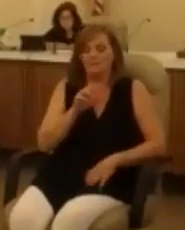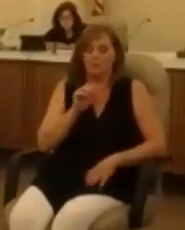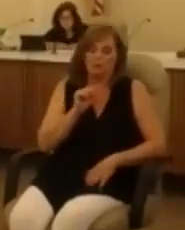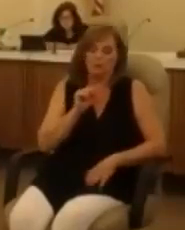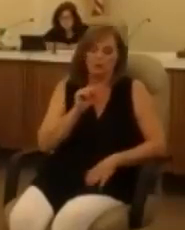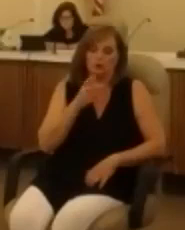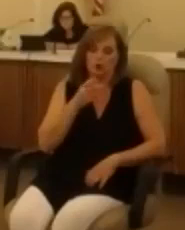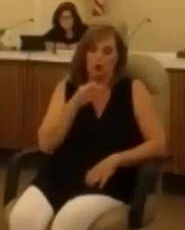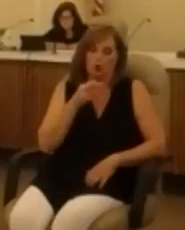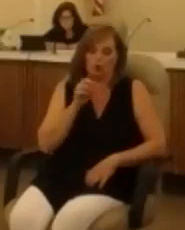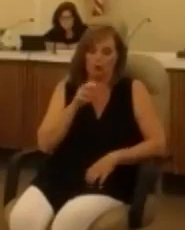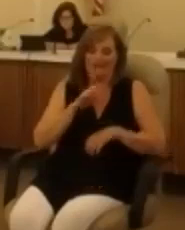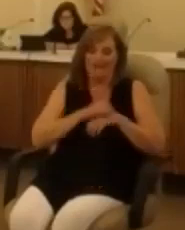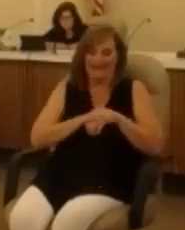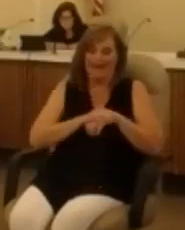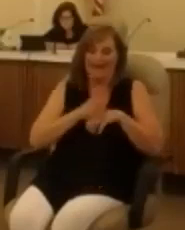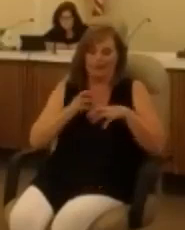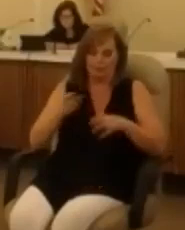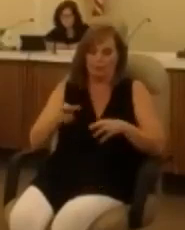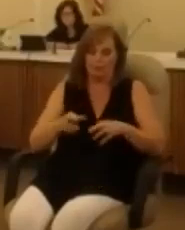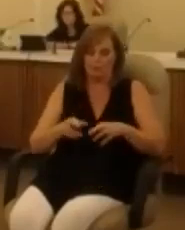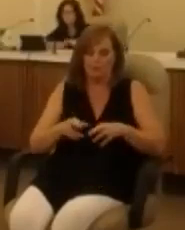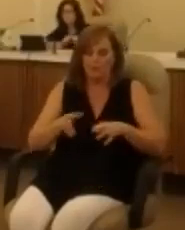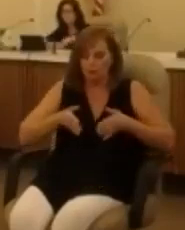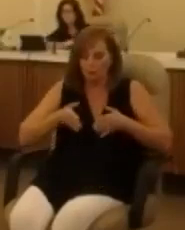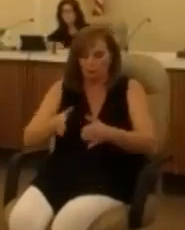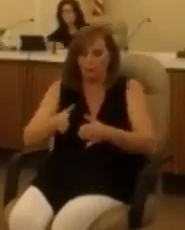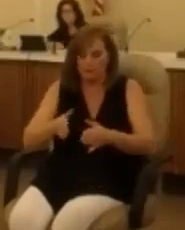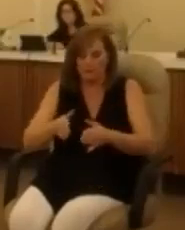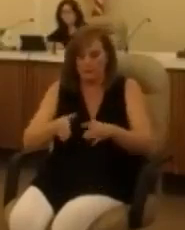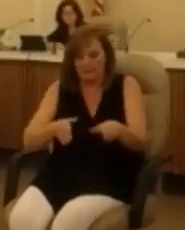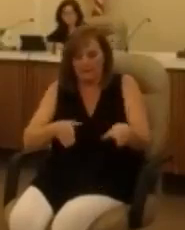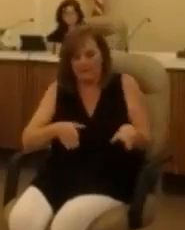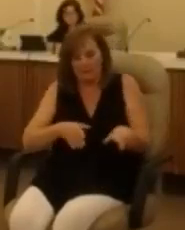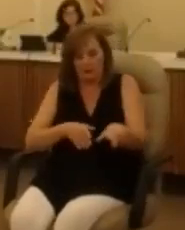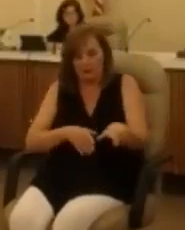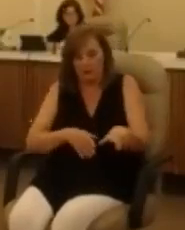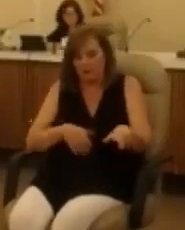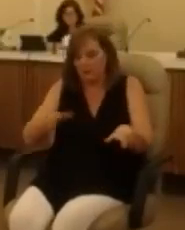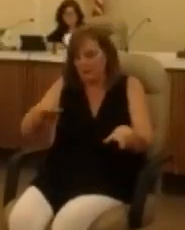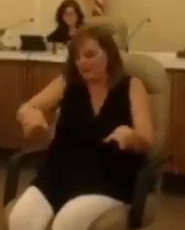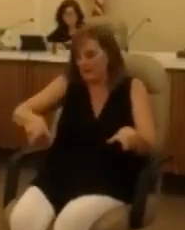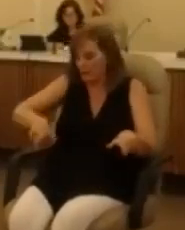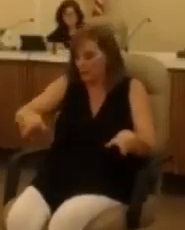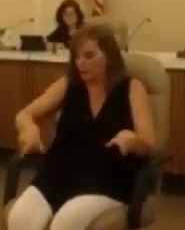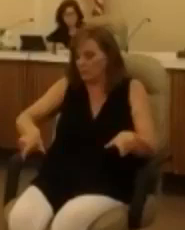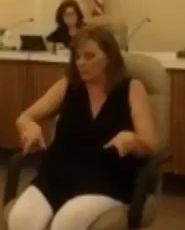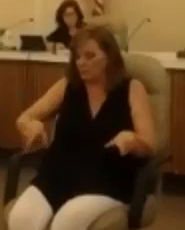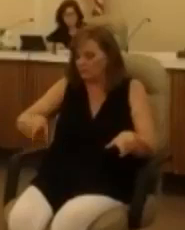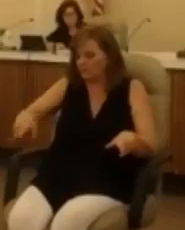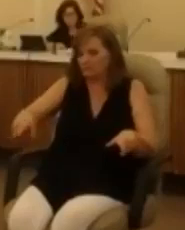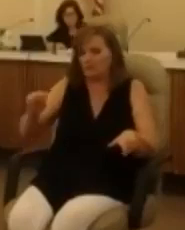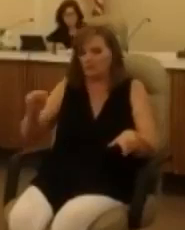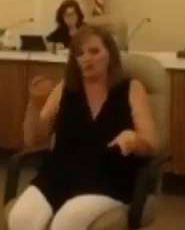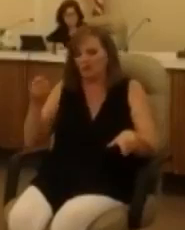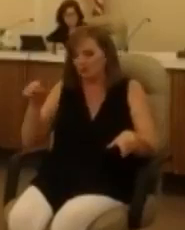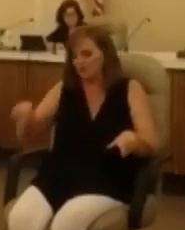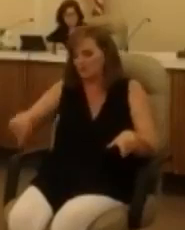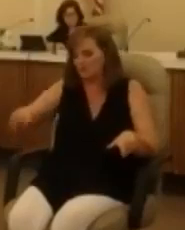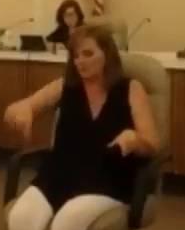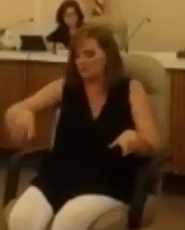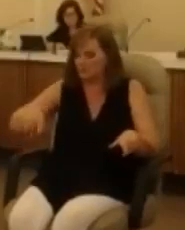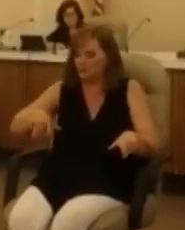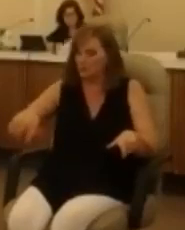more safely walk or ride their bikes. It's not the best solution in terms of what I